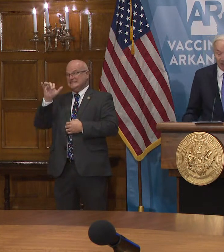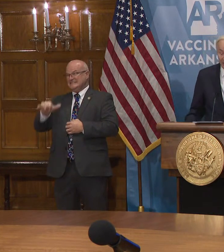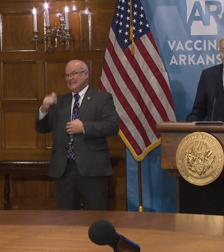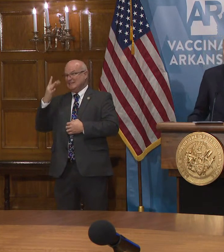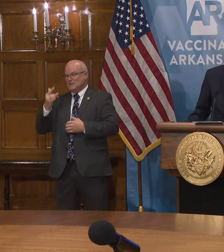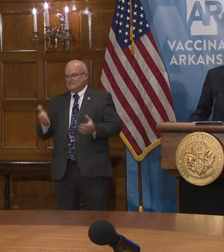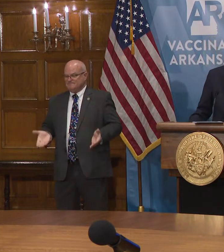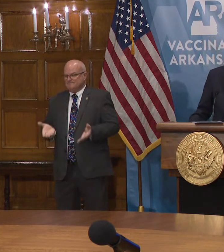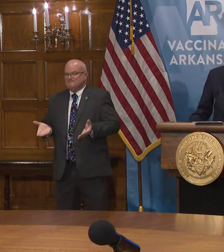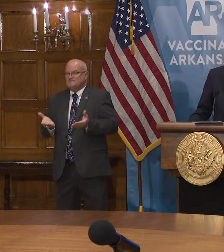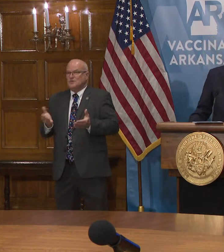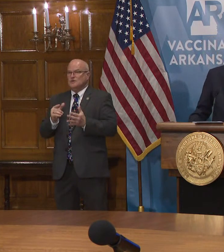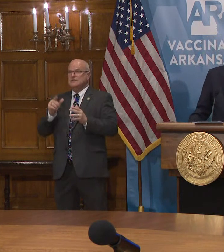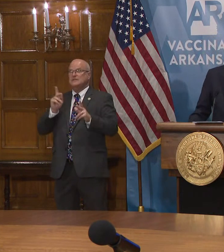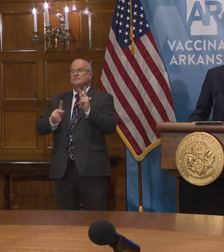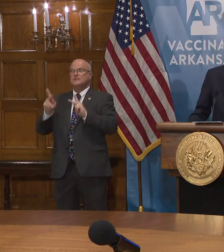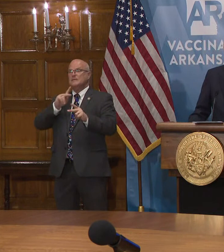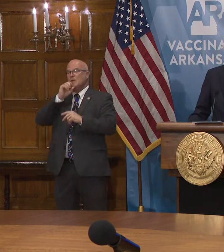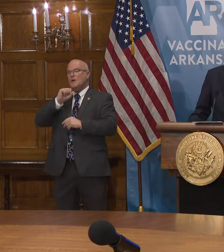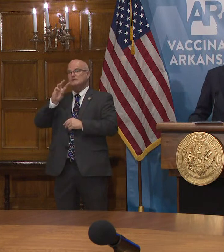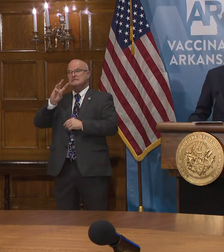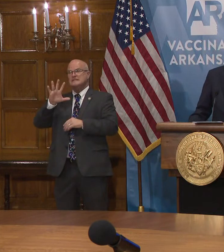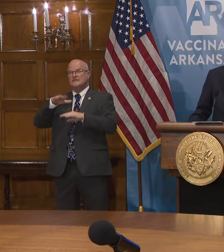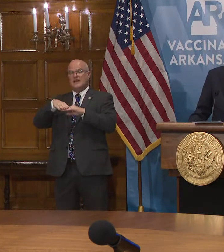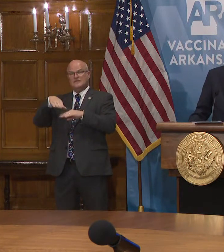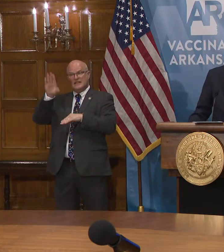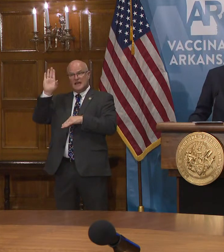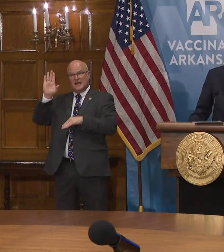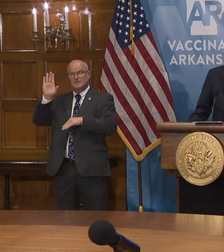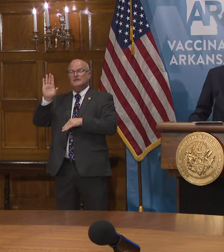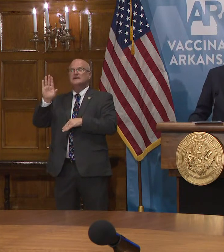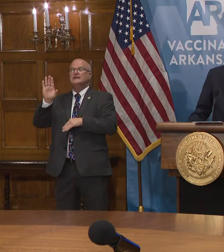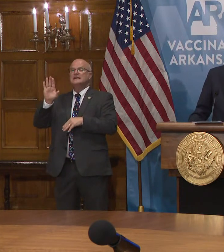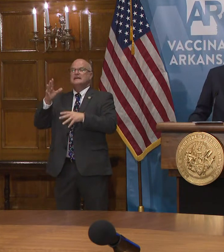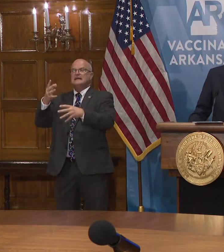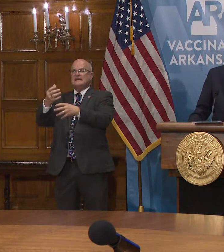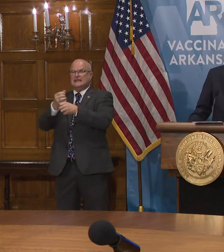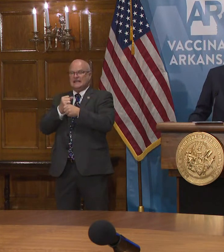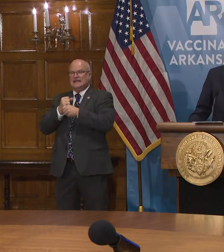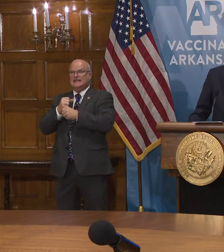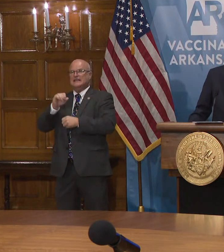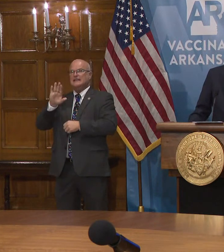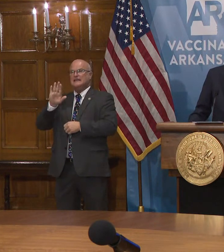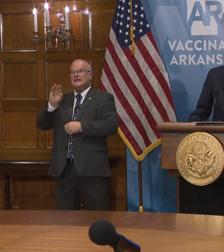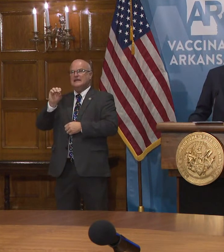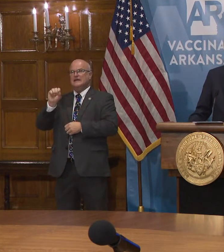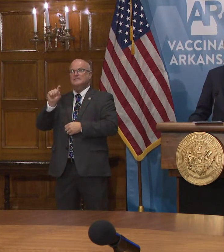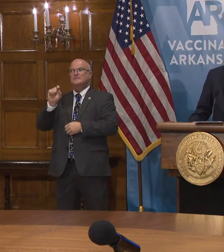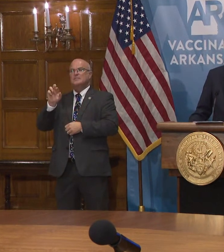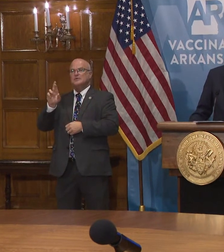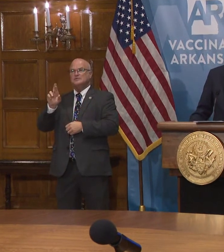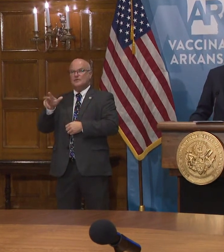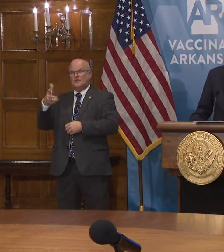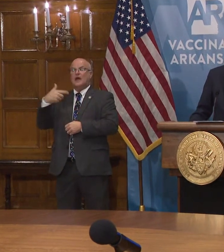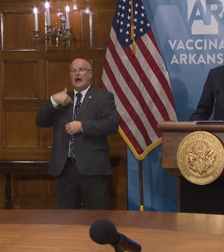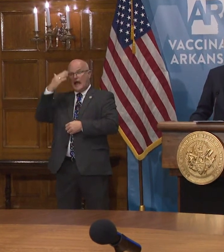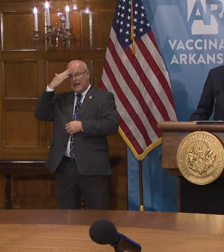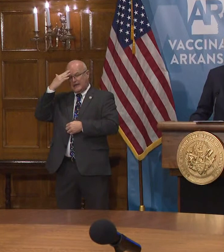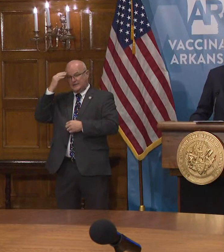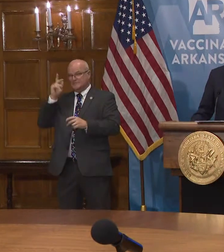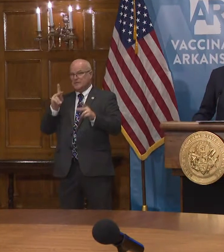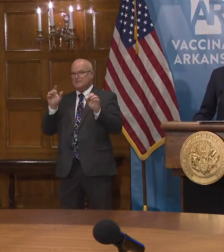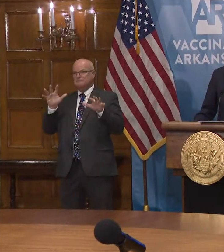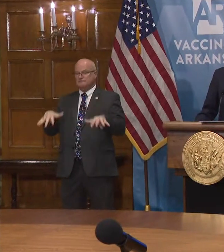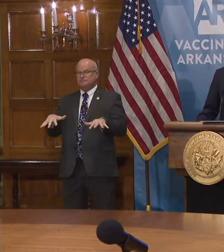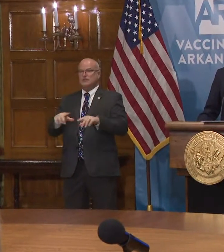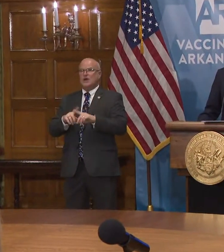we're encouraging this population, particularly 65 and older, to get a booster dose. I know it's a surprise to many people,